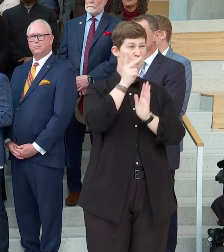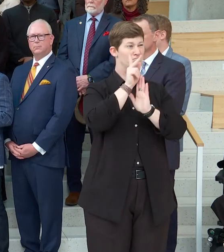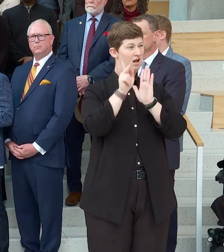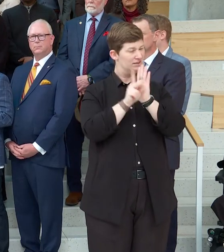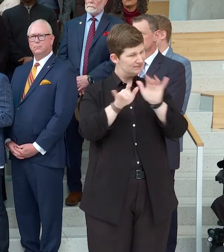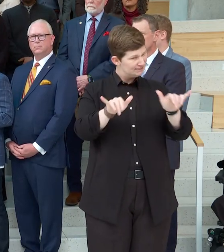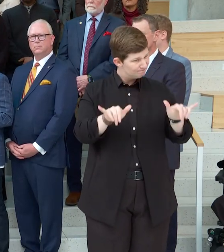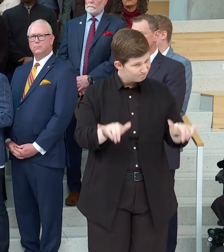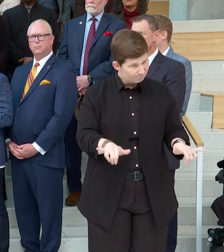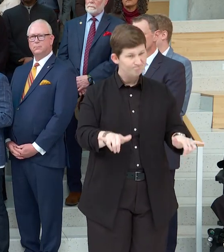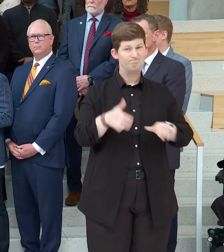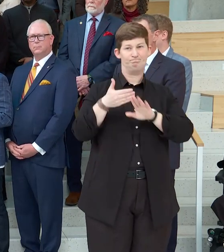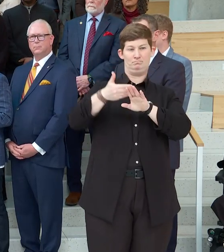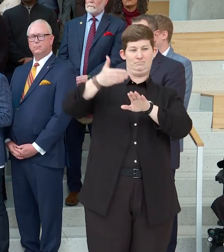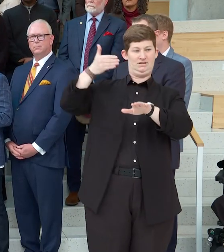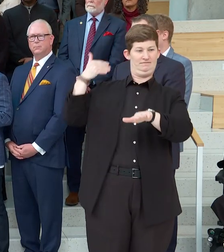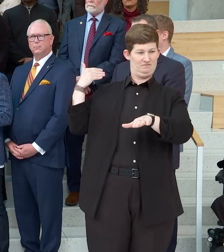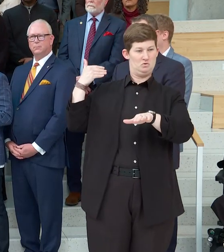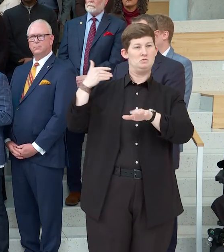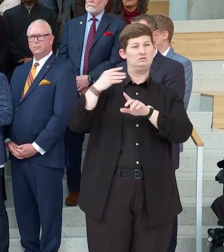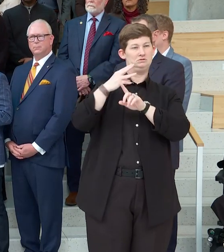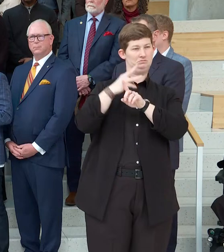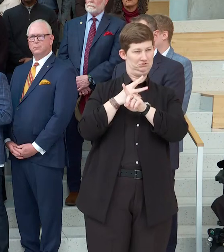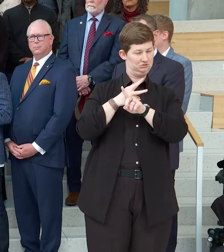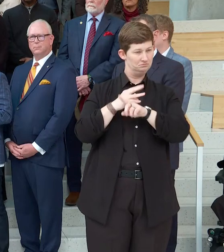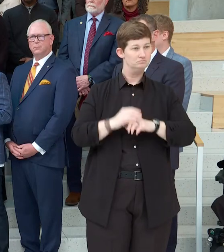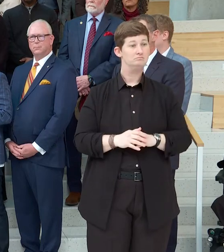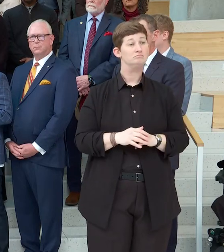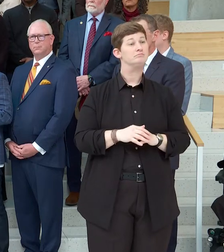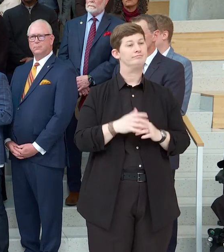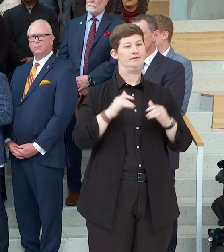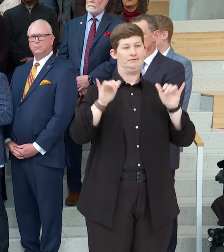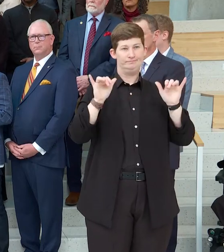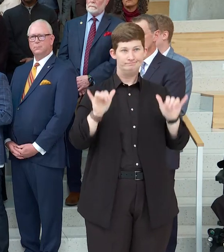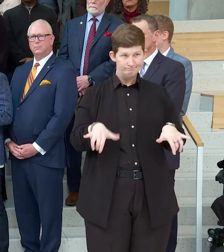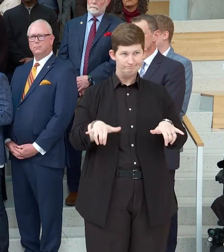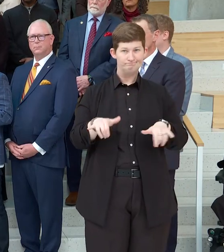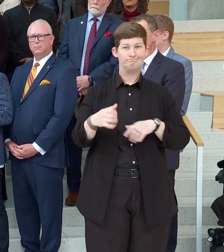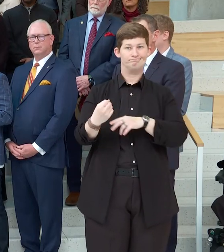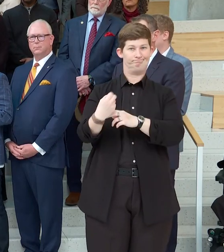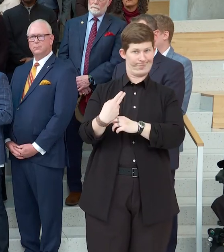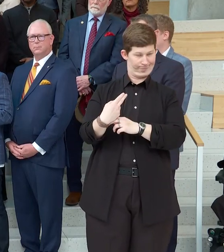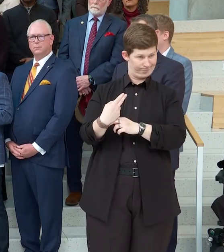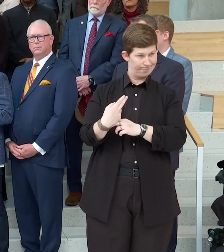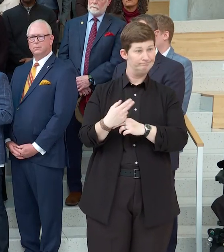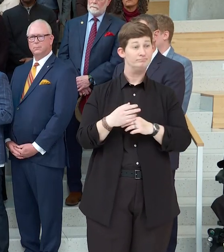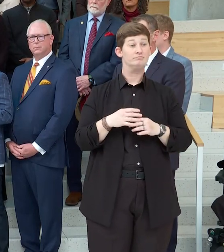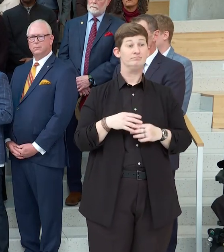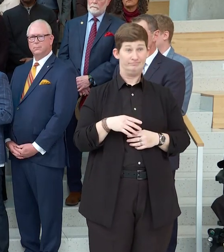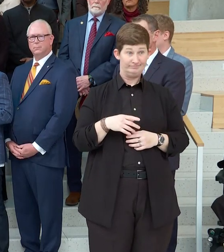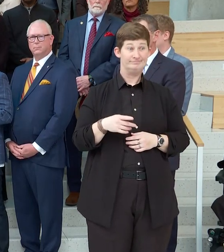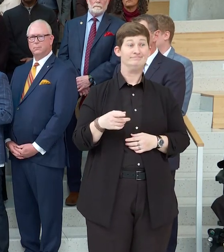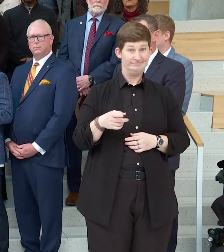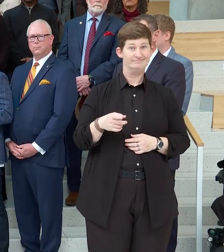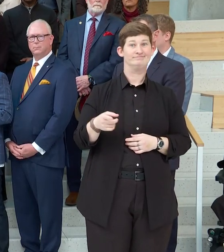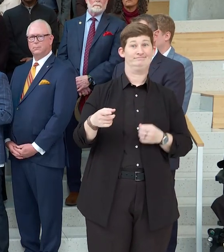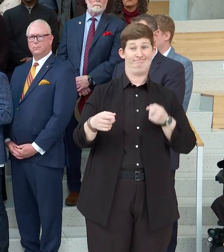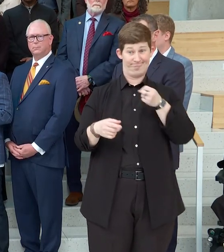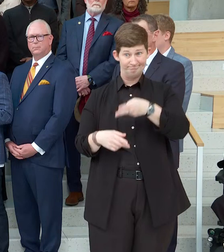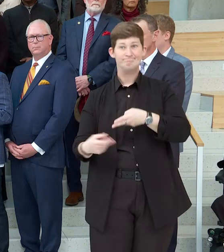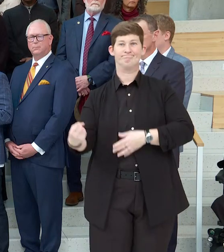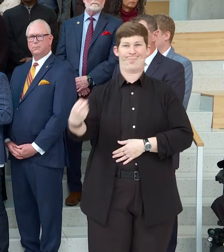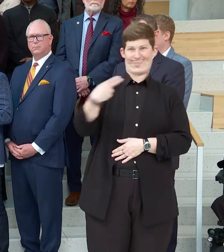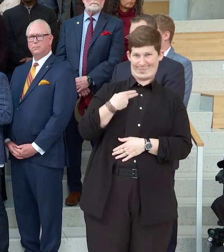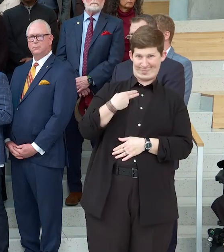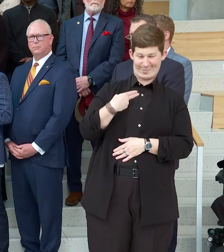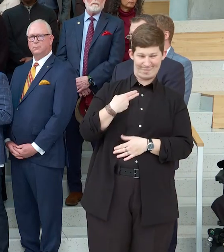forward about 6 months ago. I vetoed that one again, and that veto was overridden. And as so many